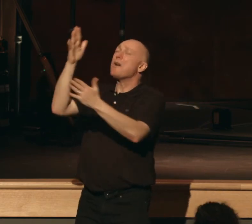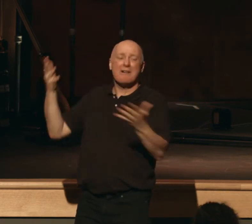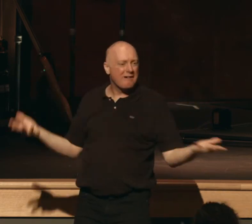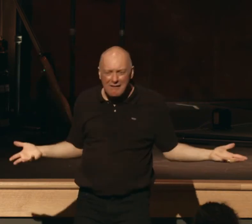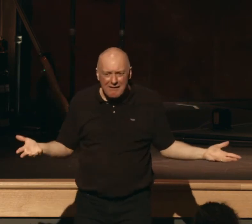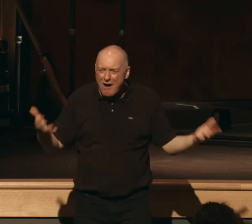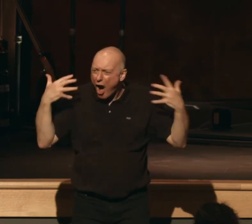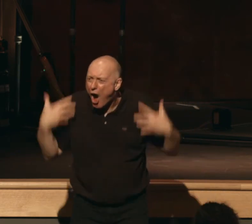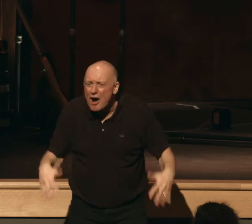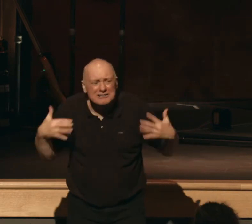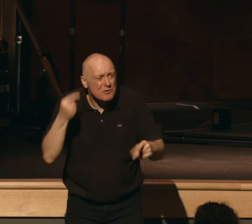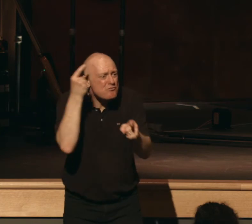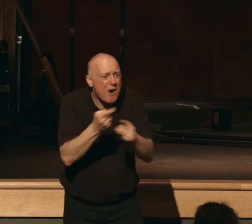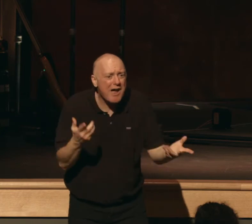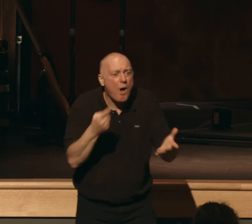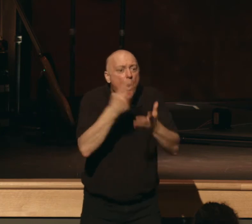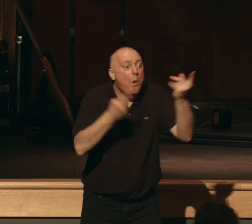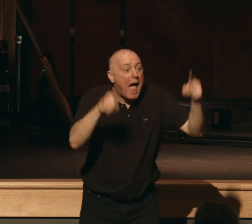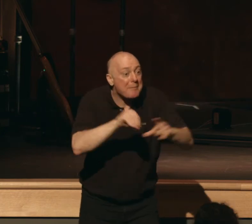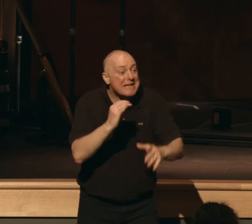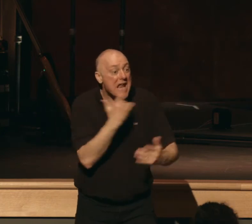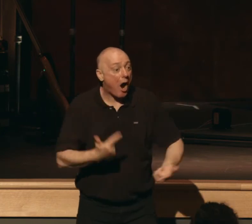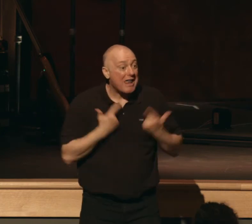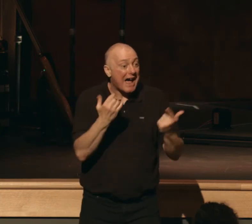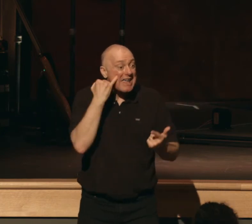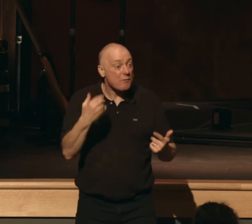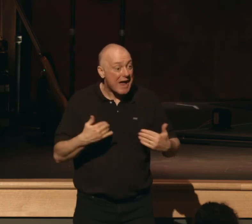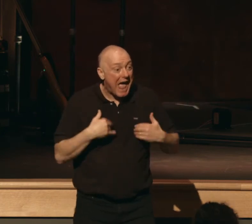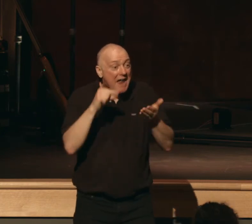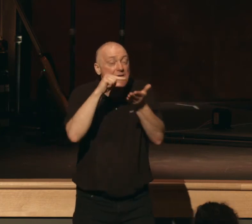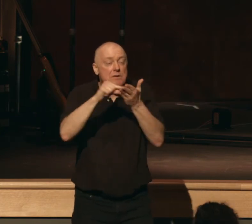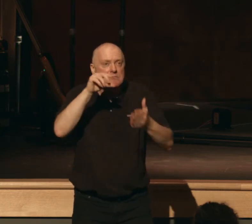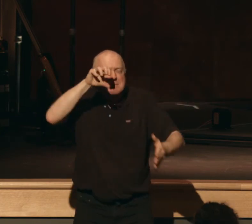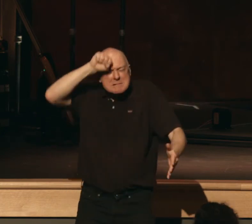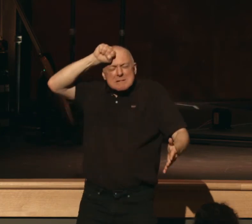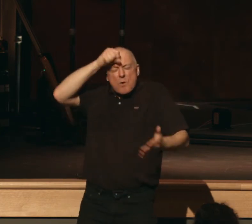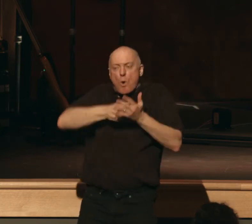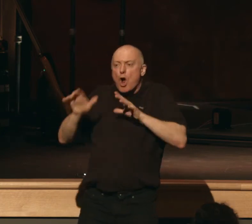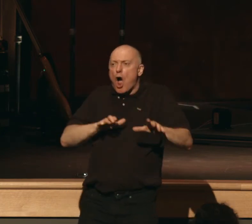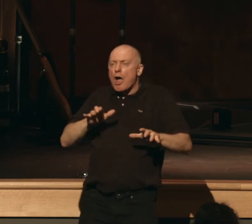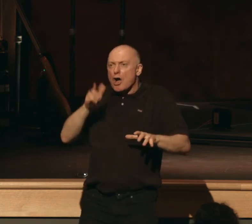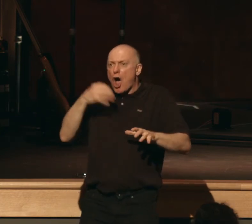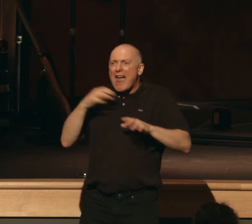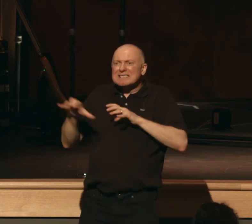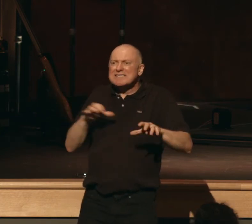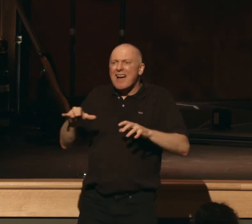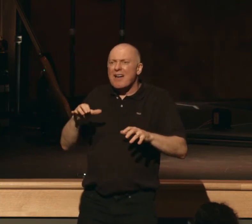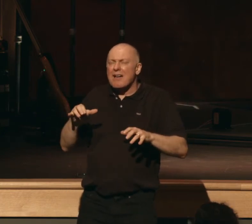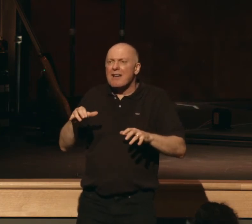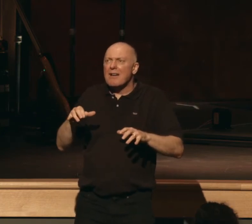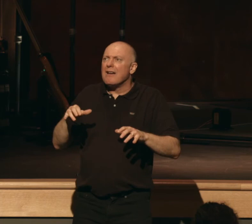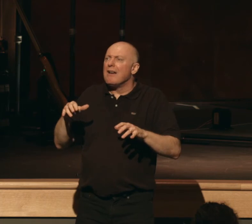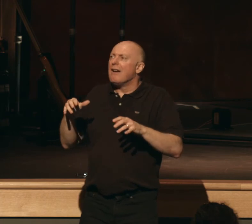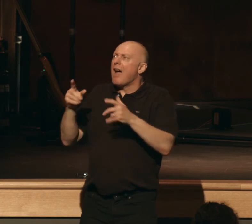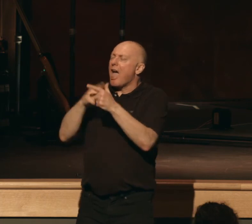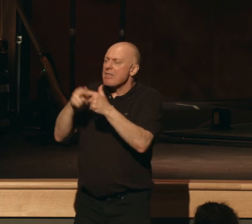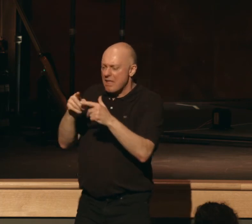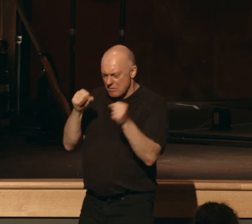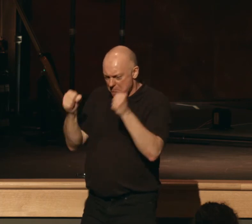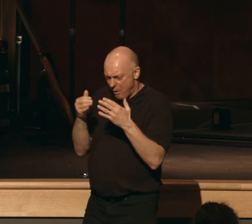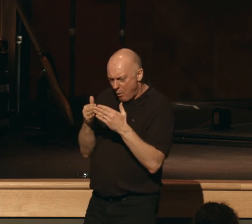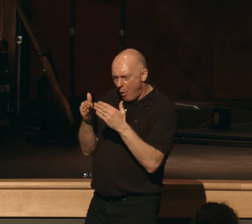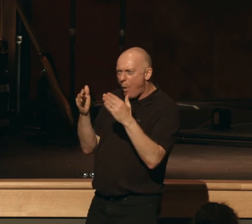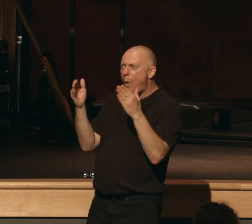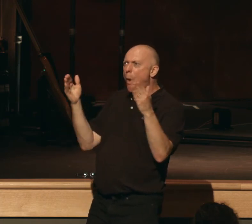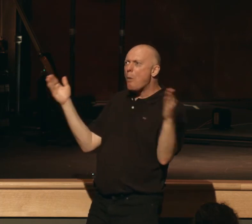here. Awesome. What would happen in our lives if we had a verse about what God has done and we thought about it, and we opened up the channel of power for the Spirit